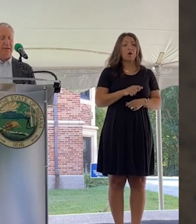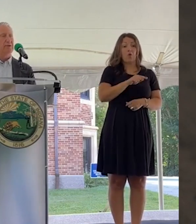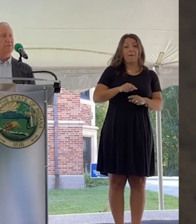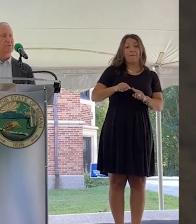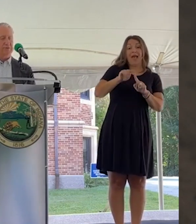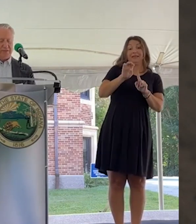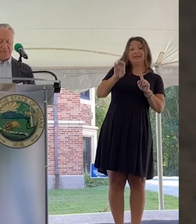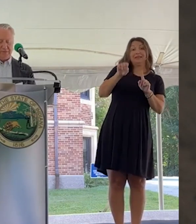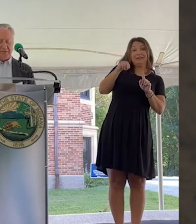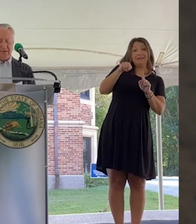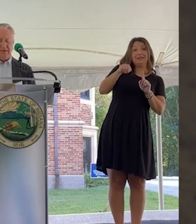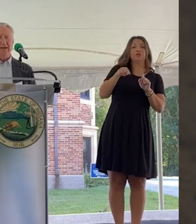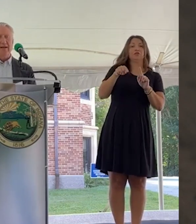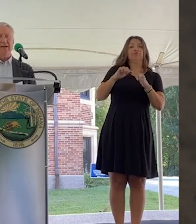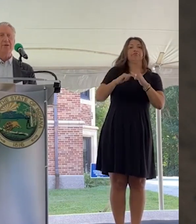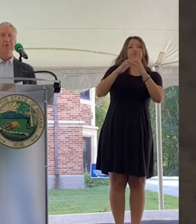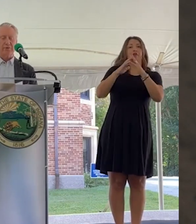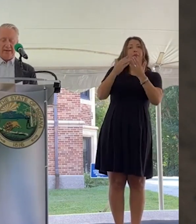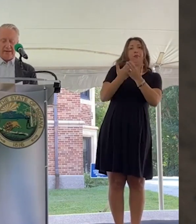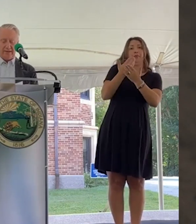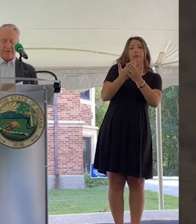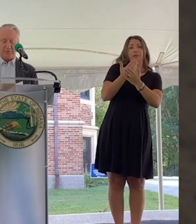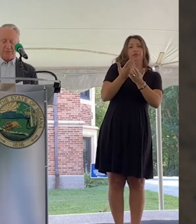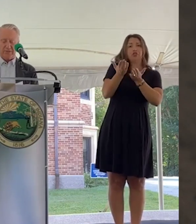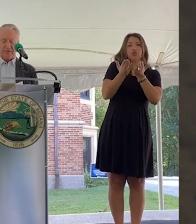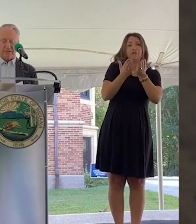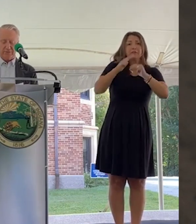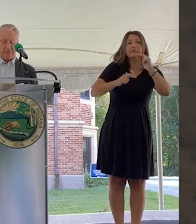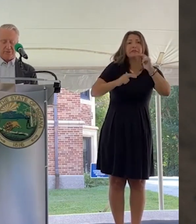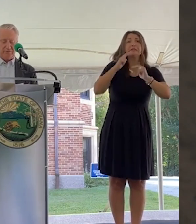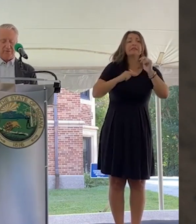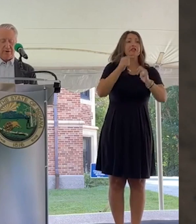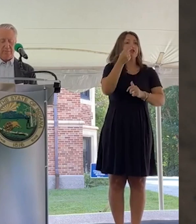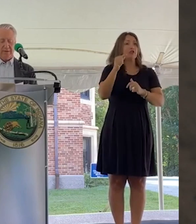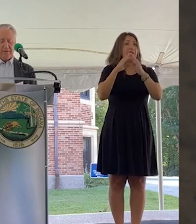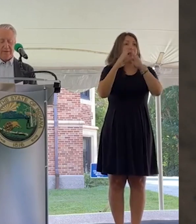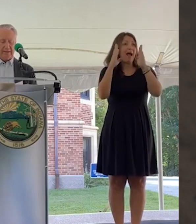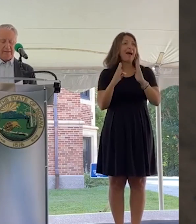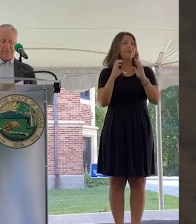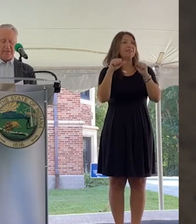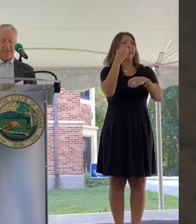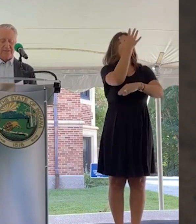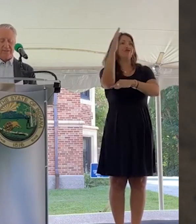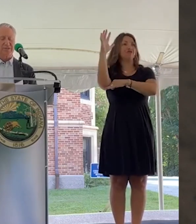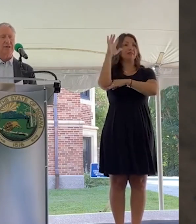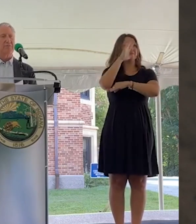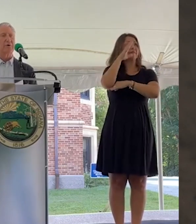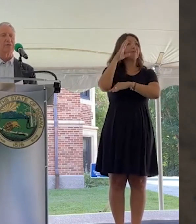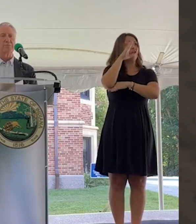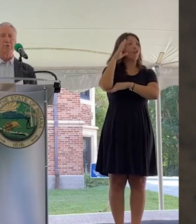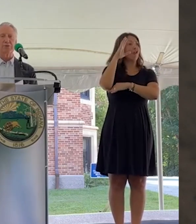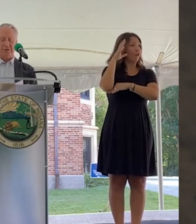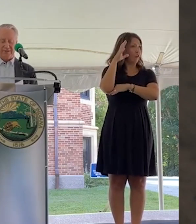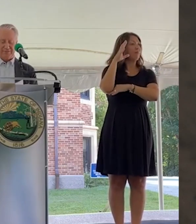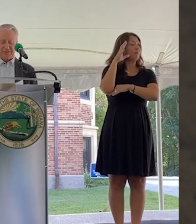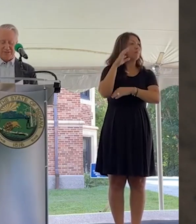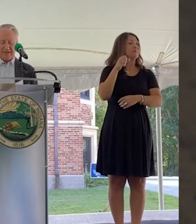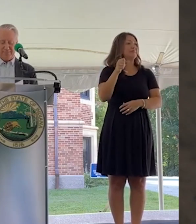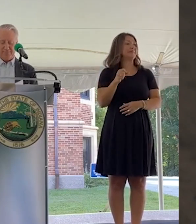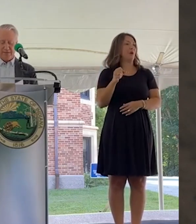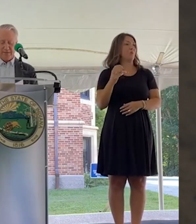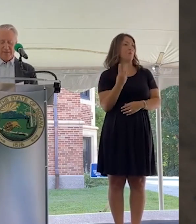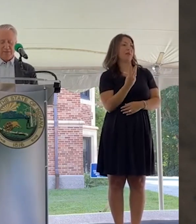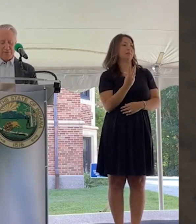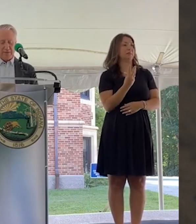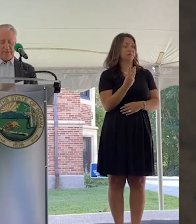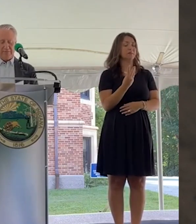campus will be a new service building and a new greenhouse, as well as a new tree farm, likely placed in the southwest portion of the